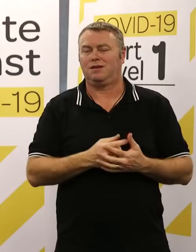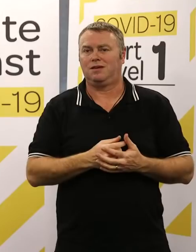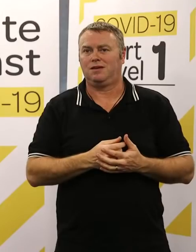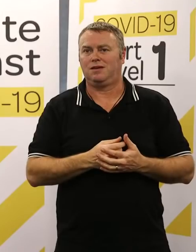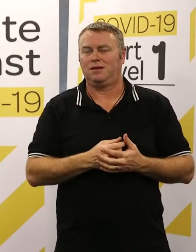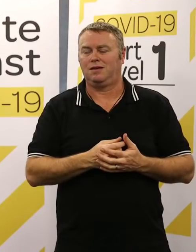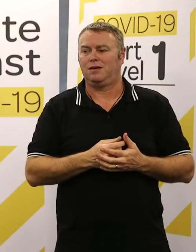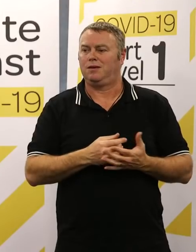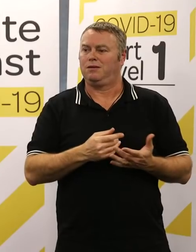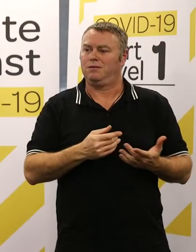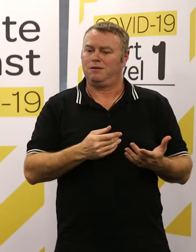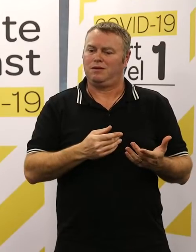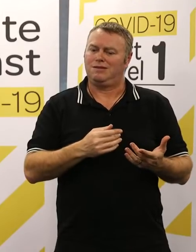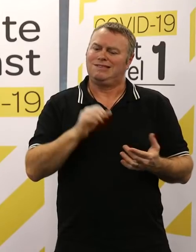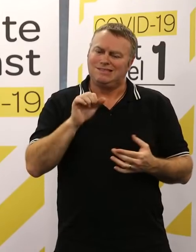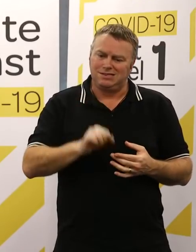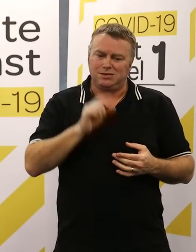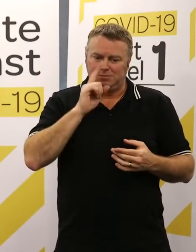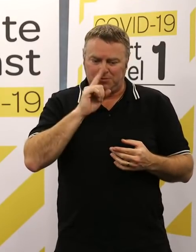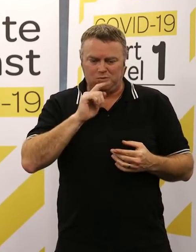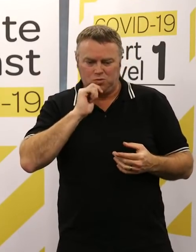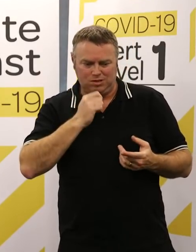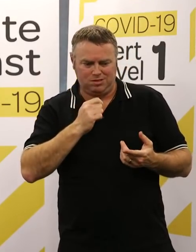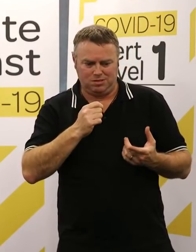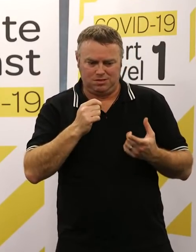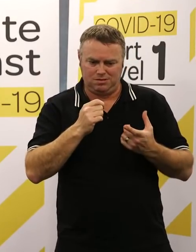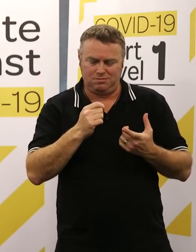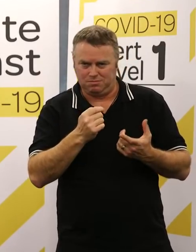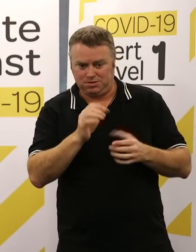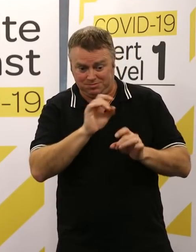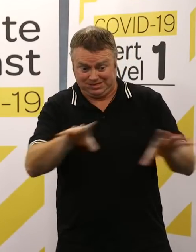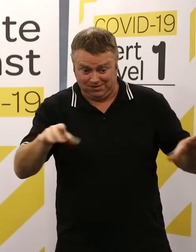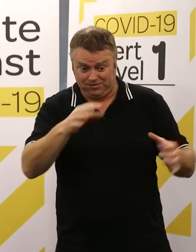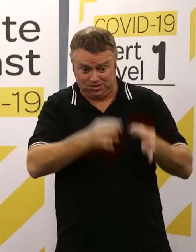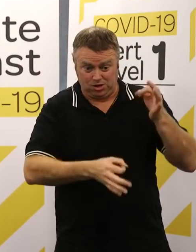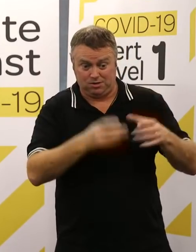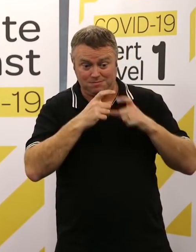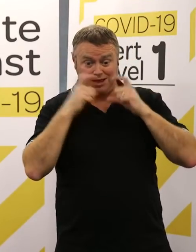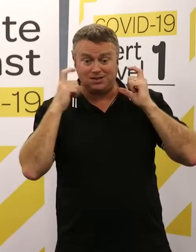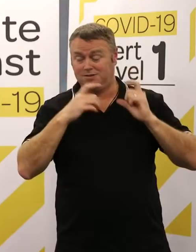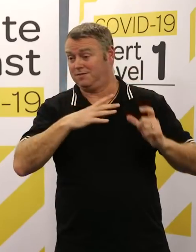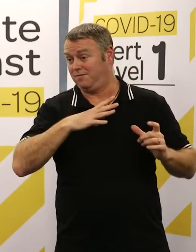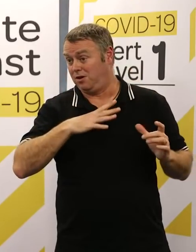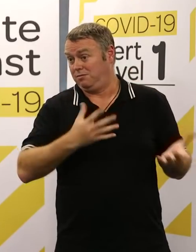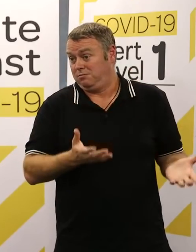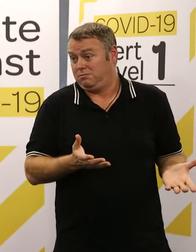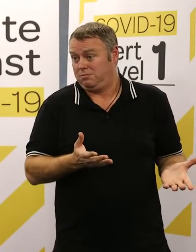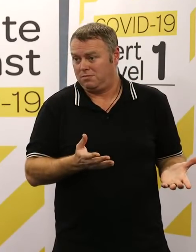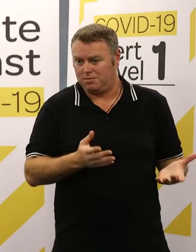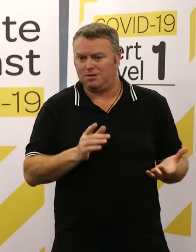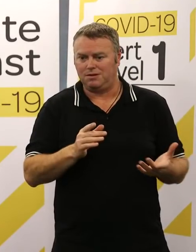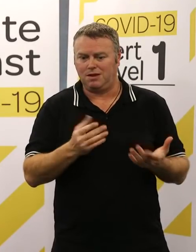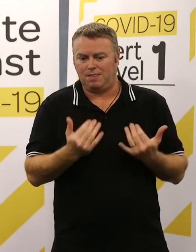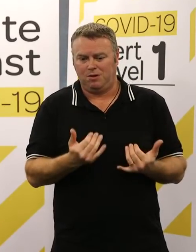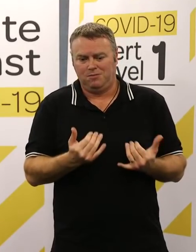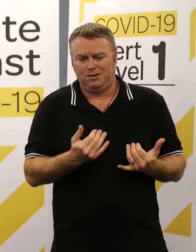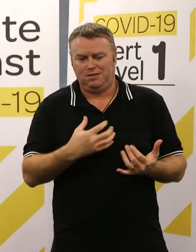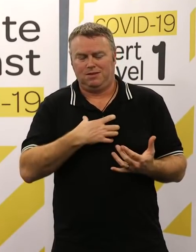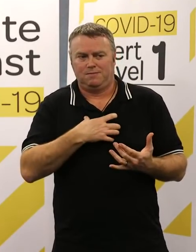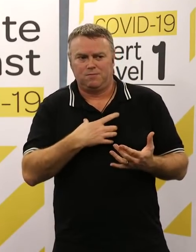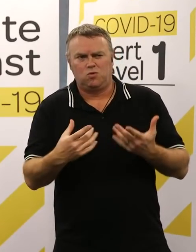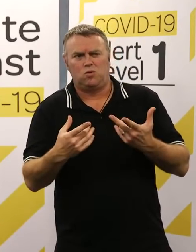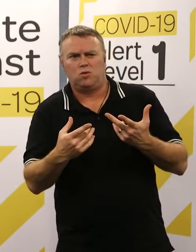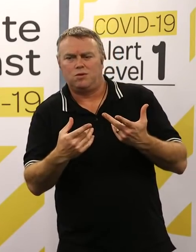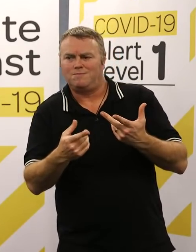or get people used to using masks. Again, I think that there are other more important things we can and should be doing at the moment than